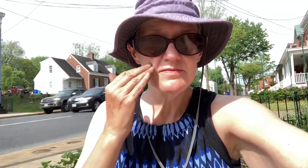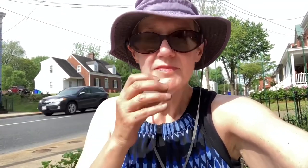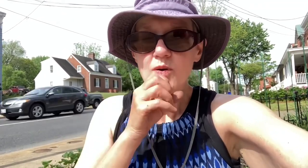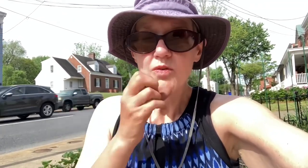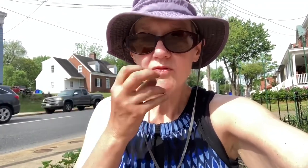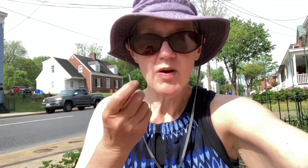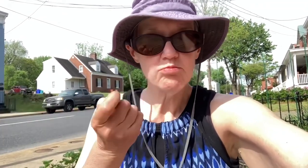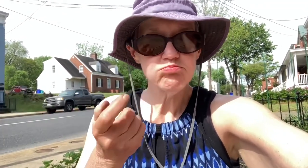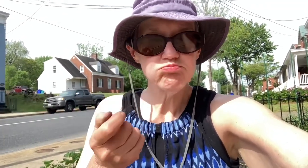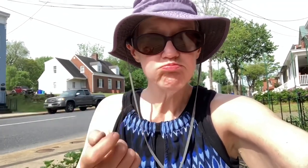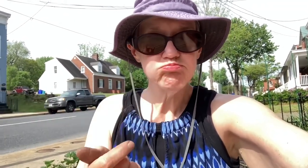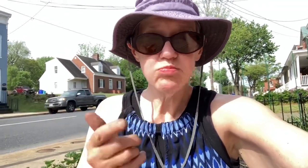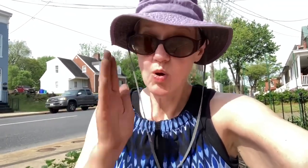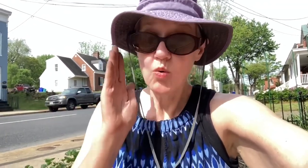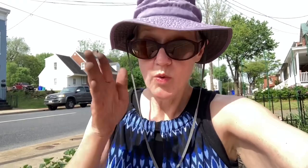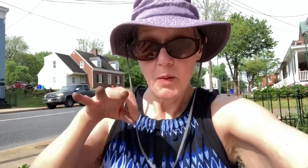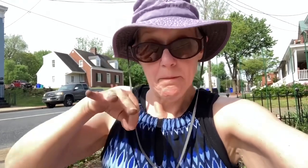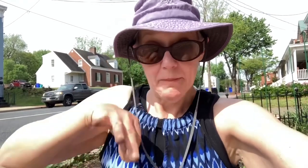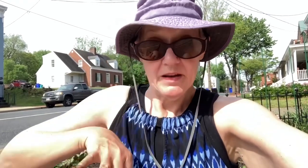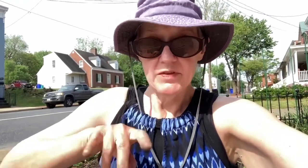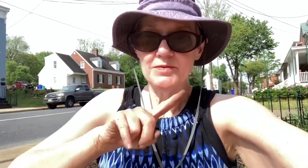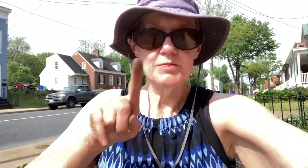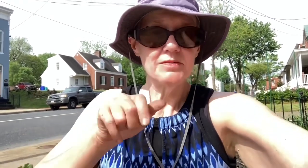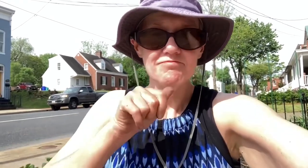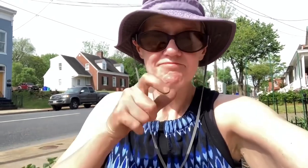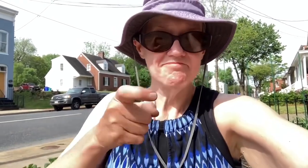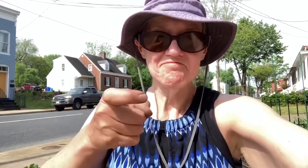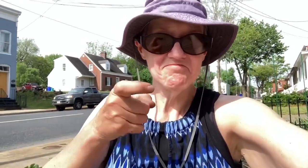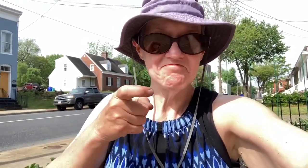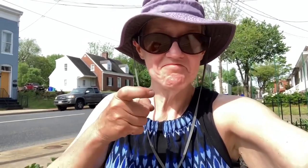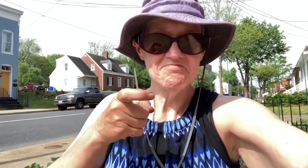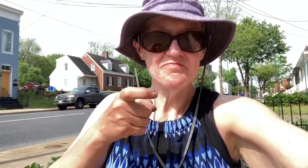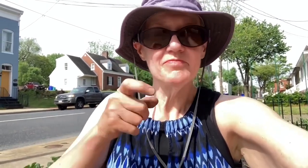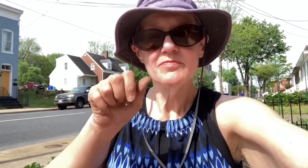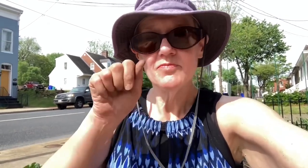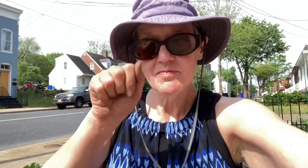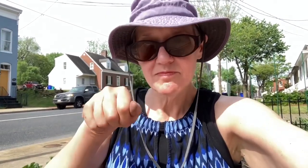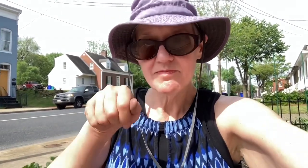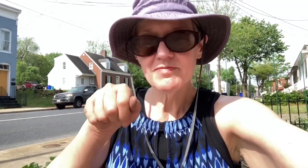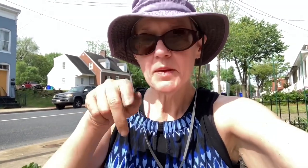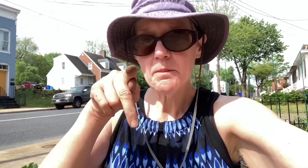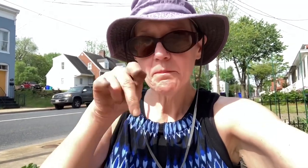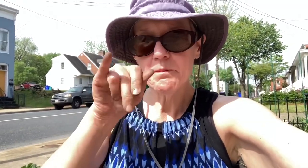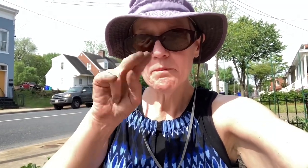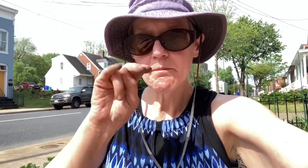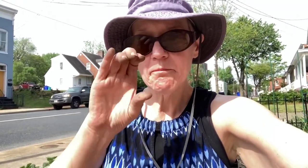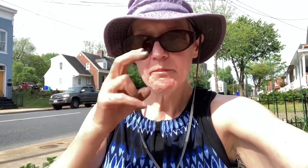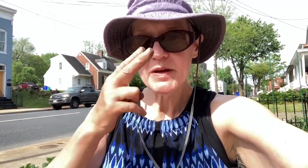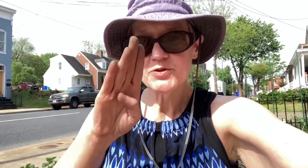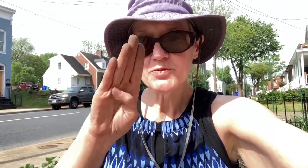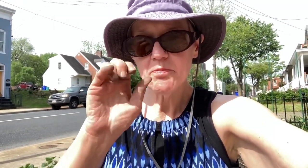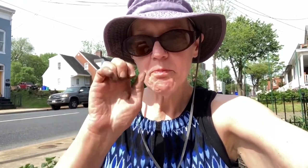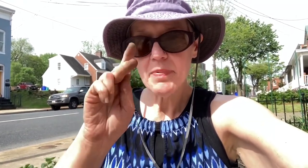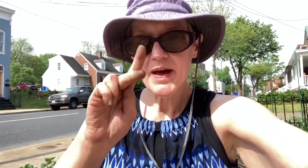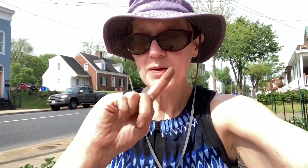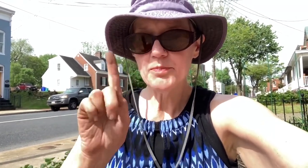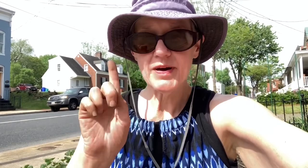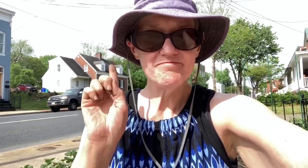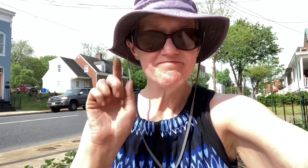deadheading. They will benefit, but it's not required. You can also pinch them back, but